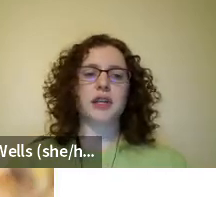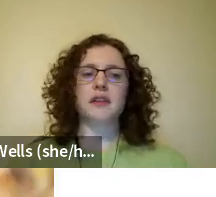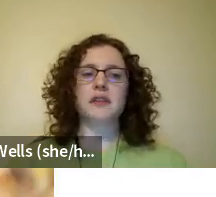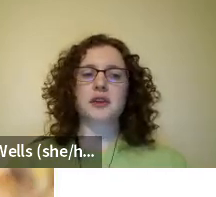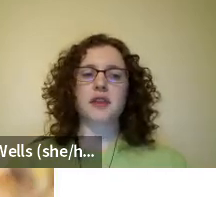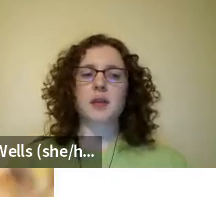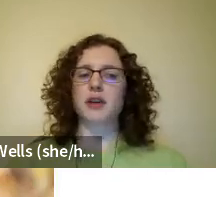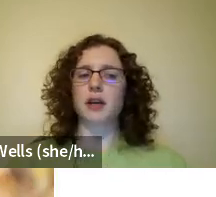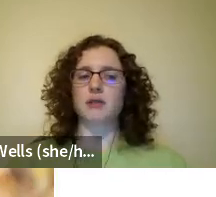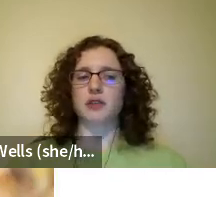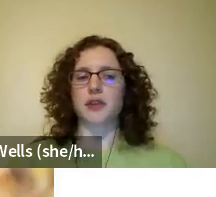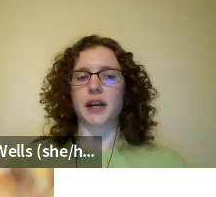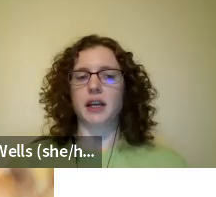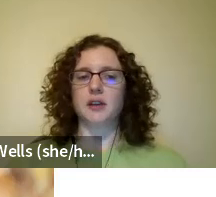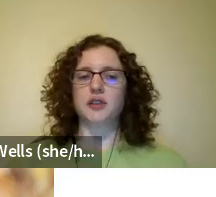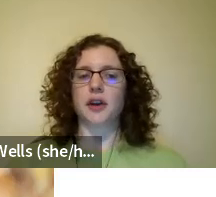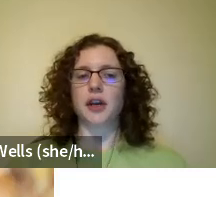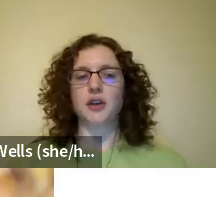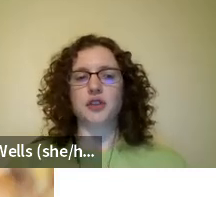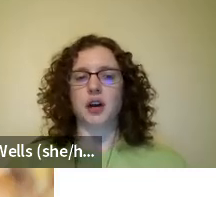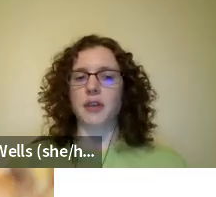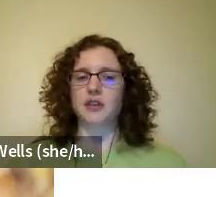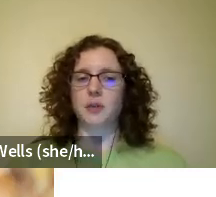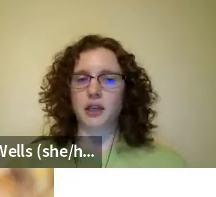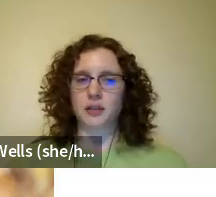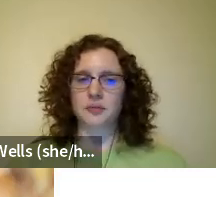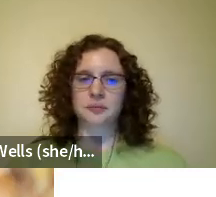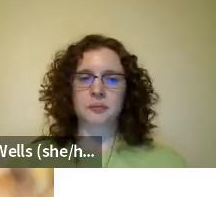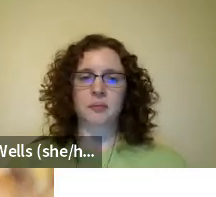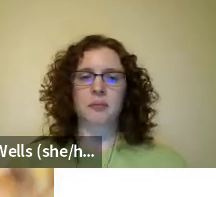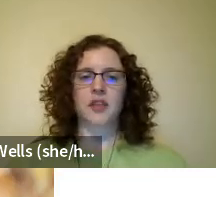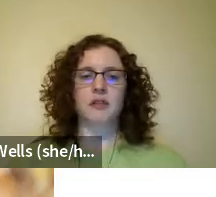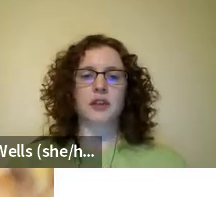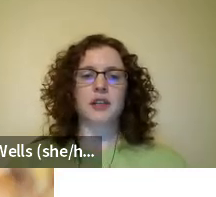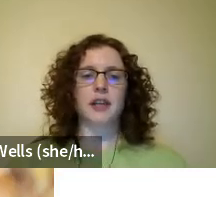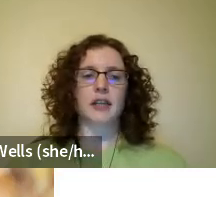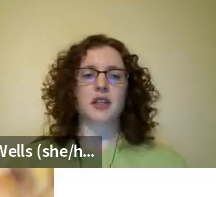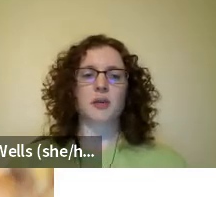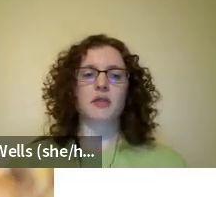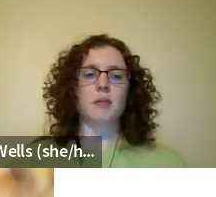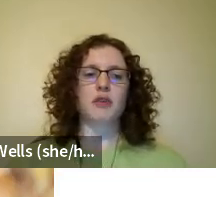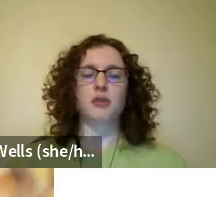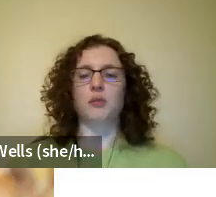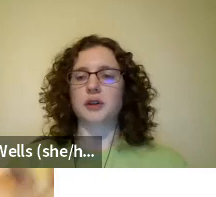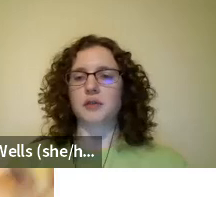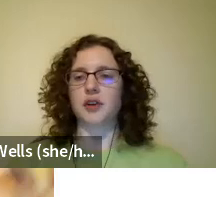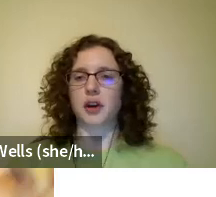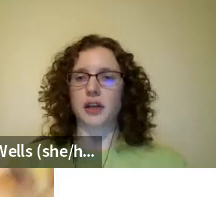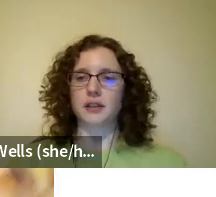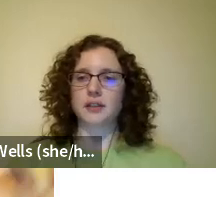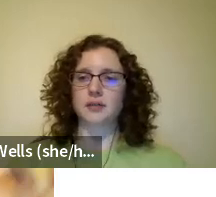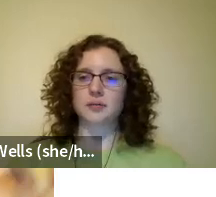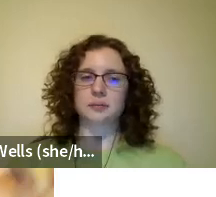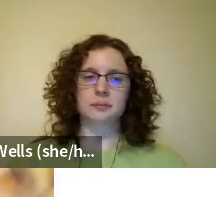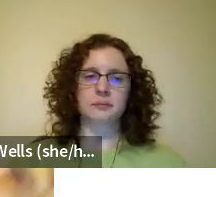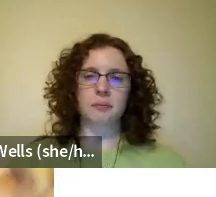He's completed the certified peer counselor training and is starting a new job next week. It feels at last that we have come through the worst of the